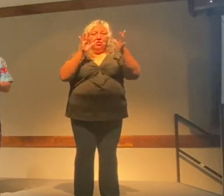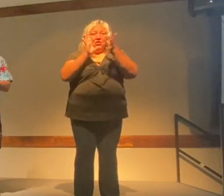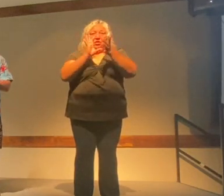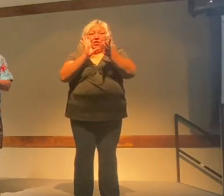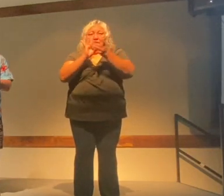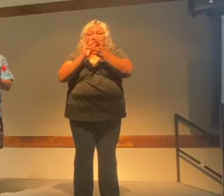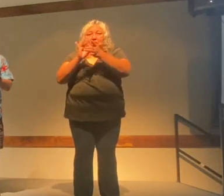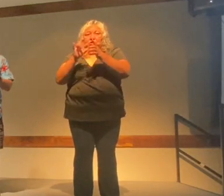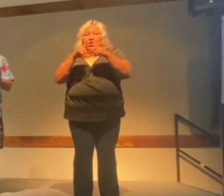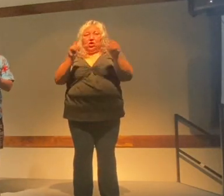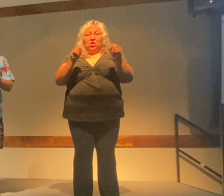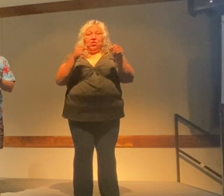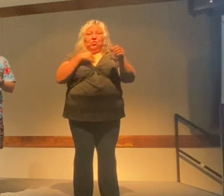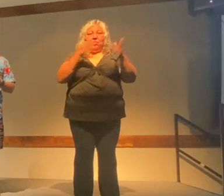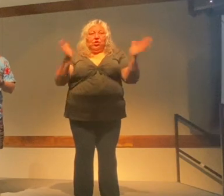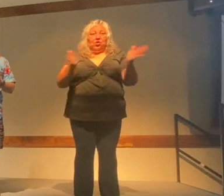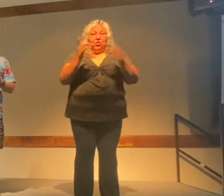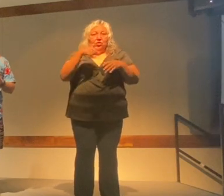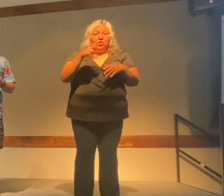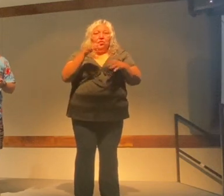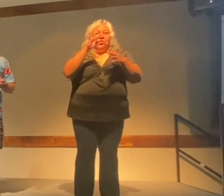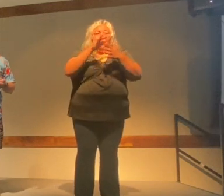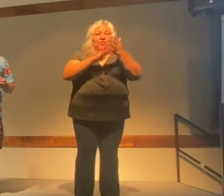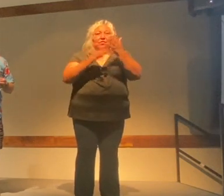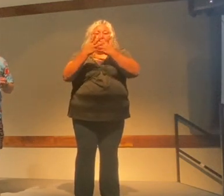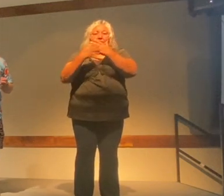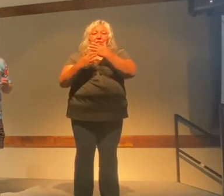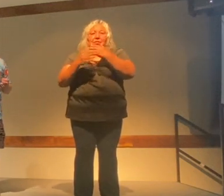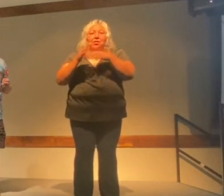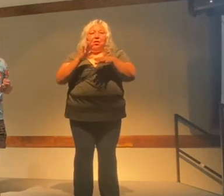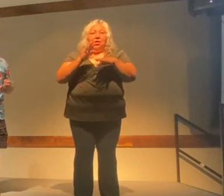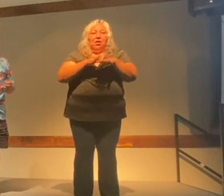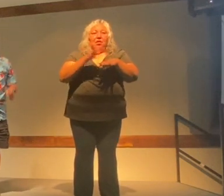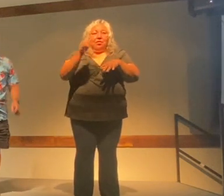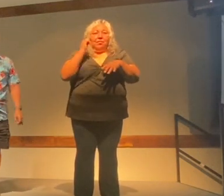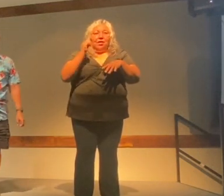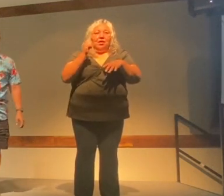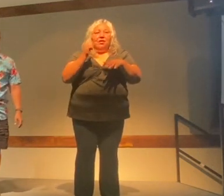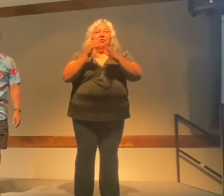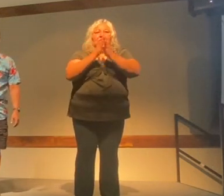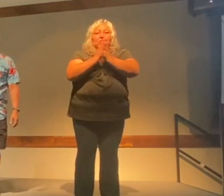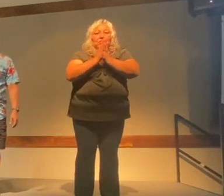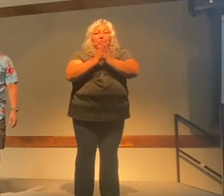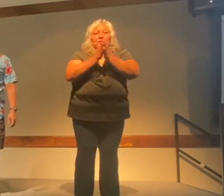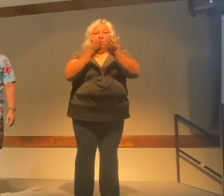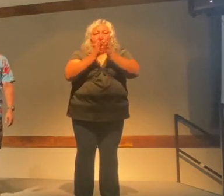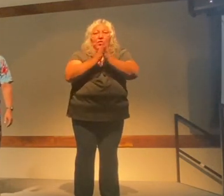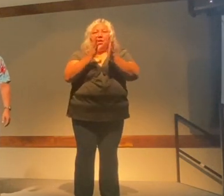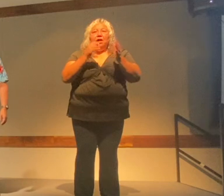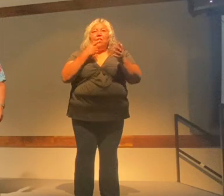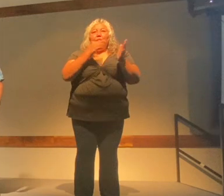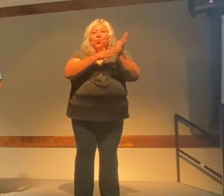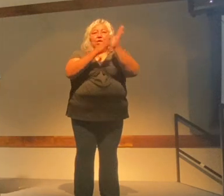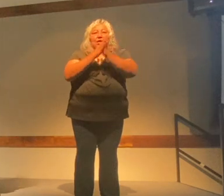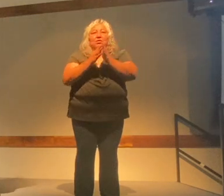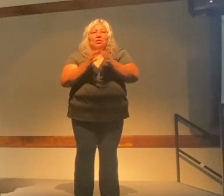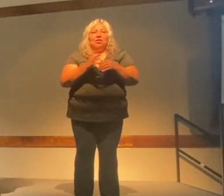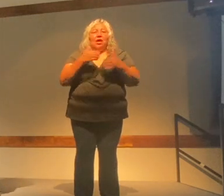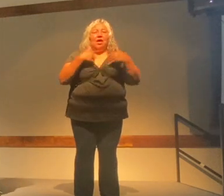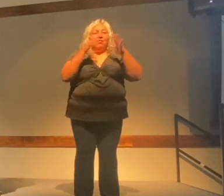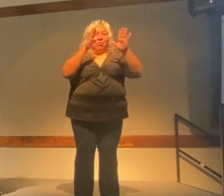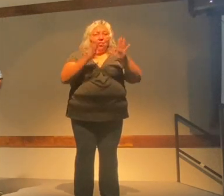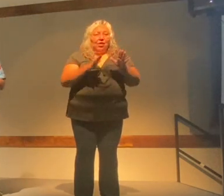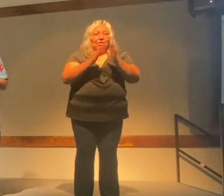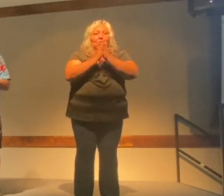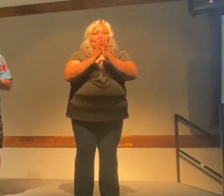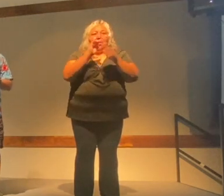cards. I really encourage you to fill those out. On the back, there's a place for prayer requests and praises. We have an amazing prayer team here at